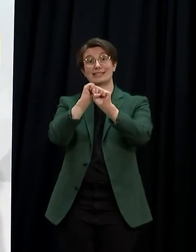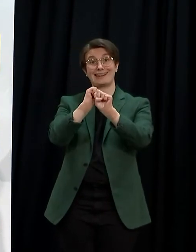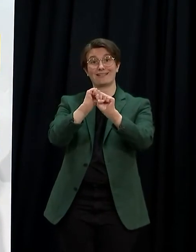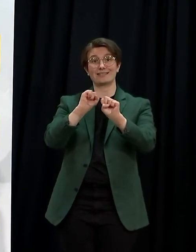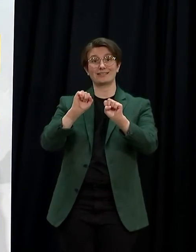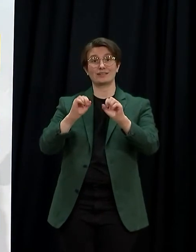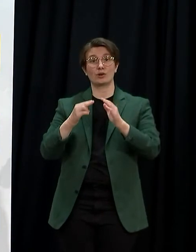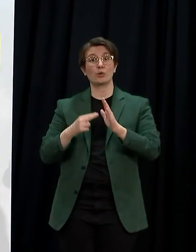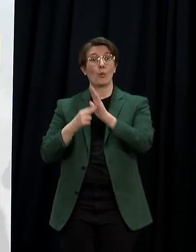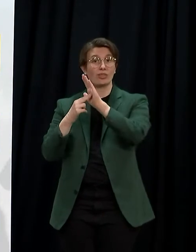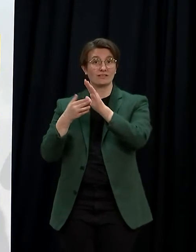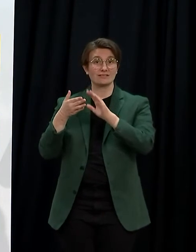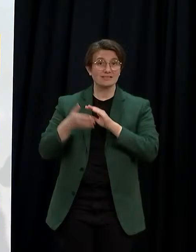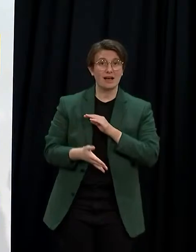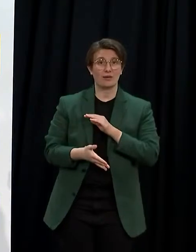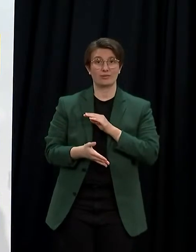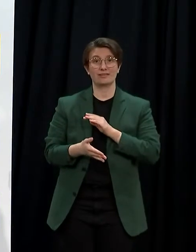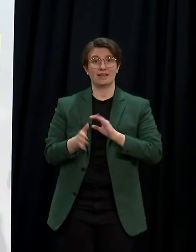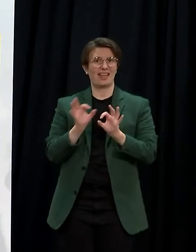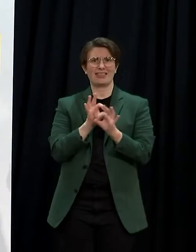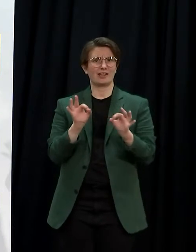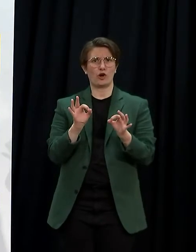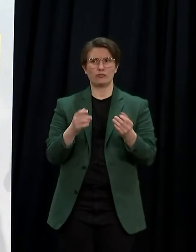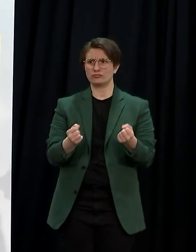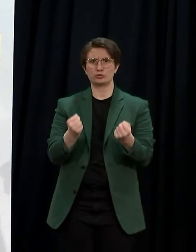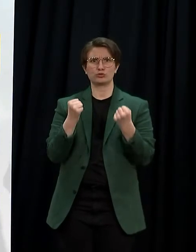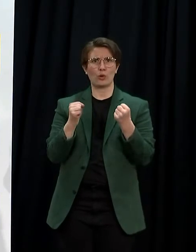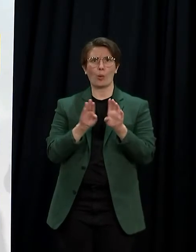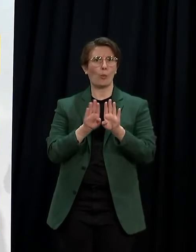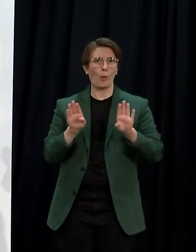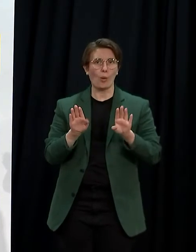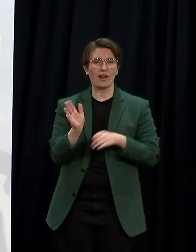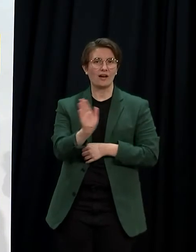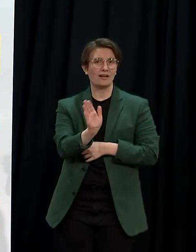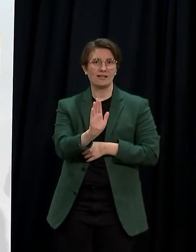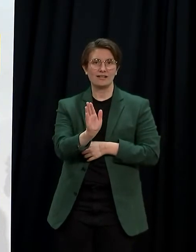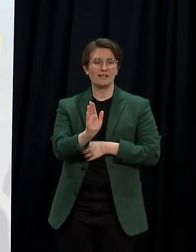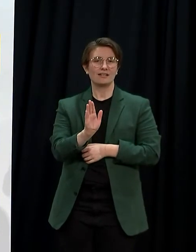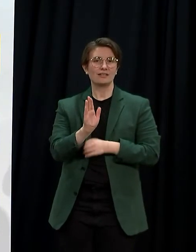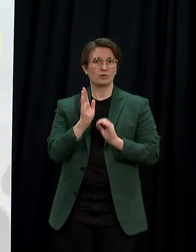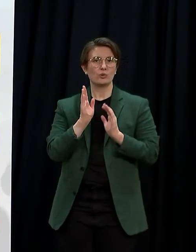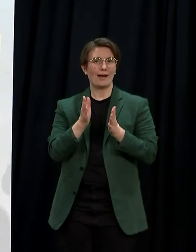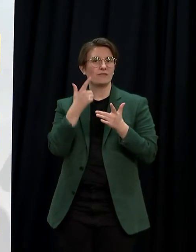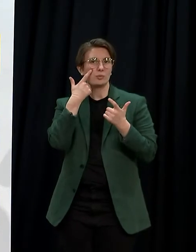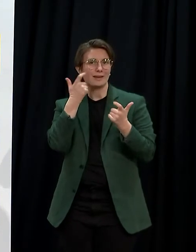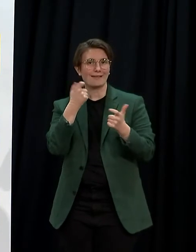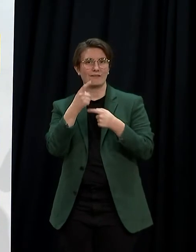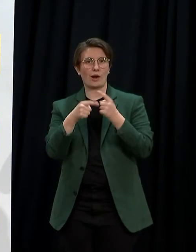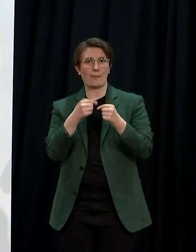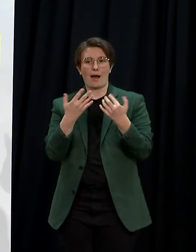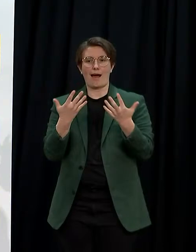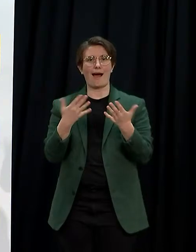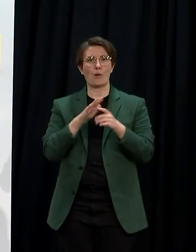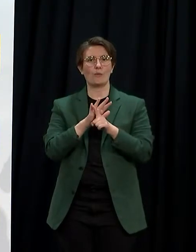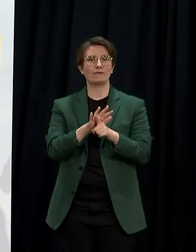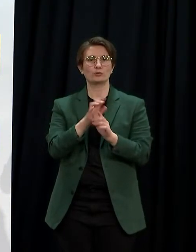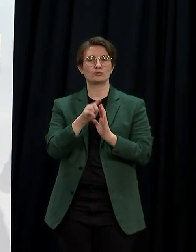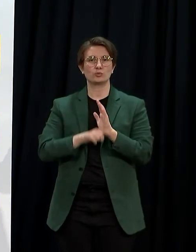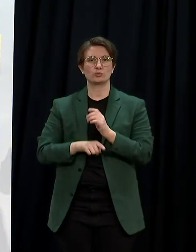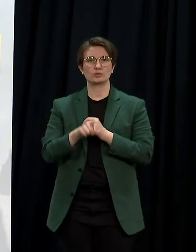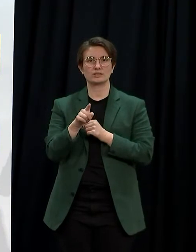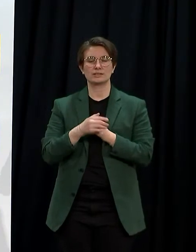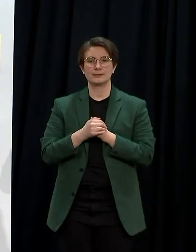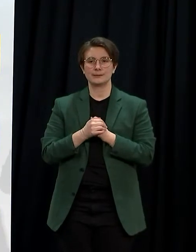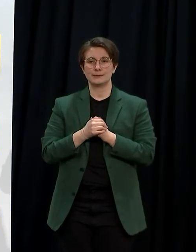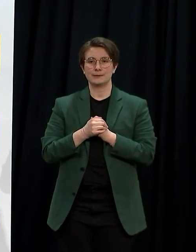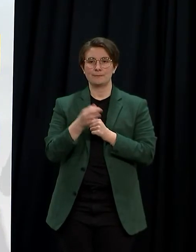ironclad. So that is a consideration for any decision making at any time. Sense of, like, I think you've mentioned 3,000 essential workers